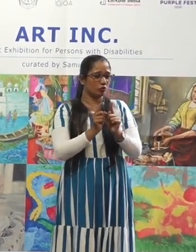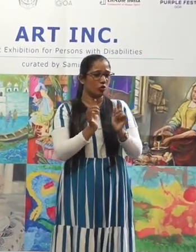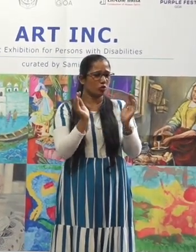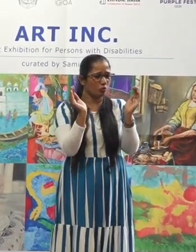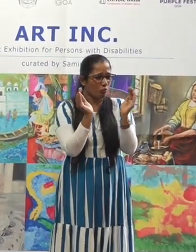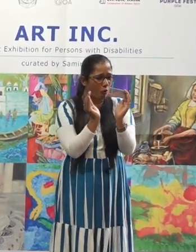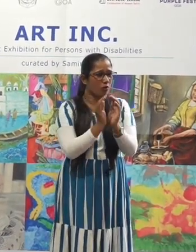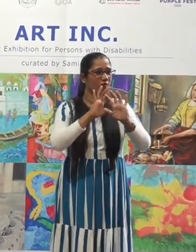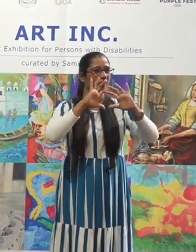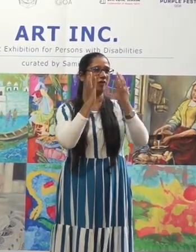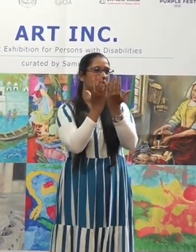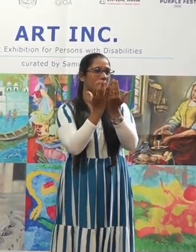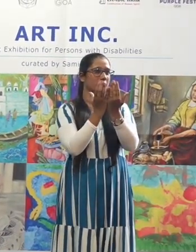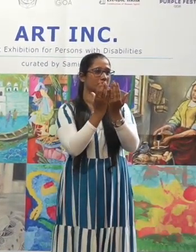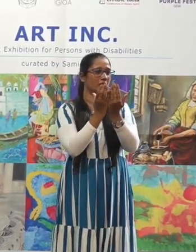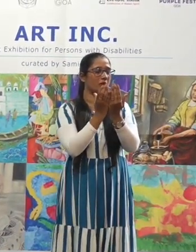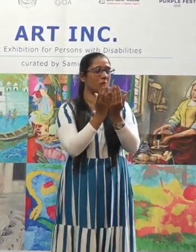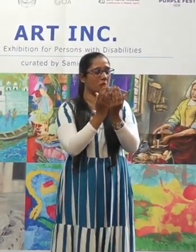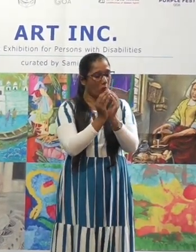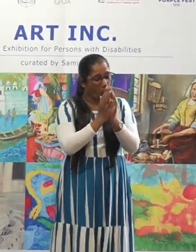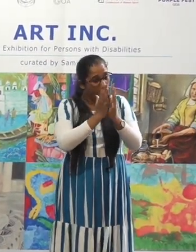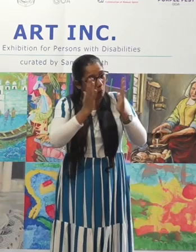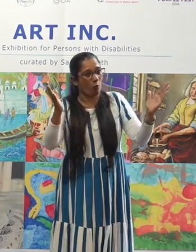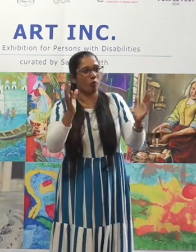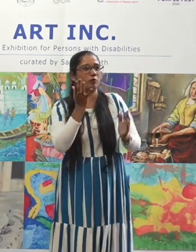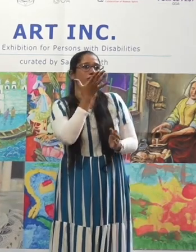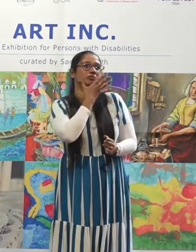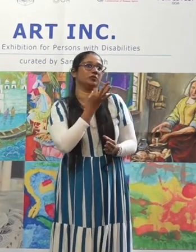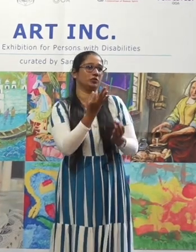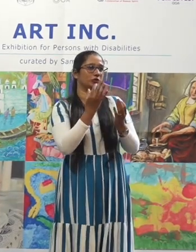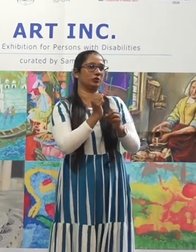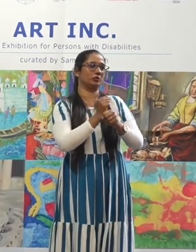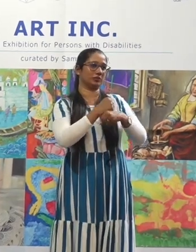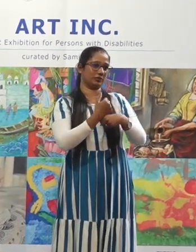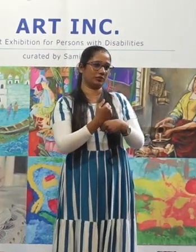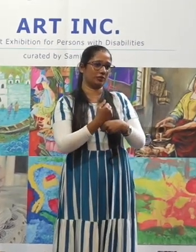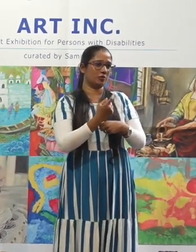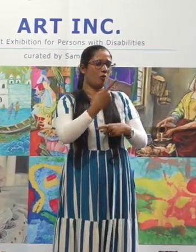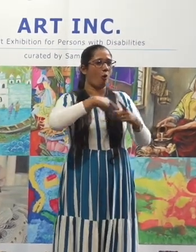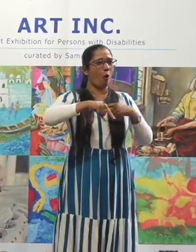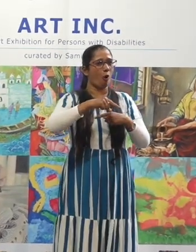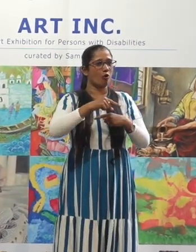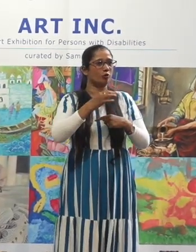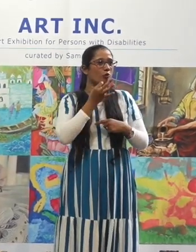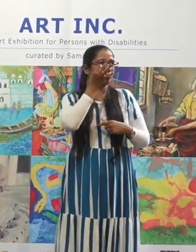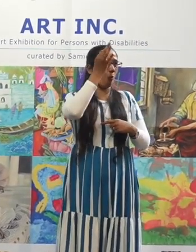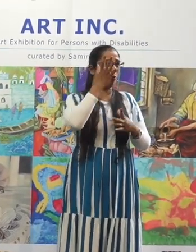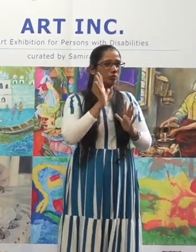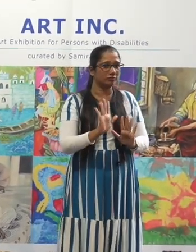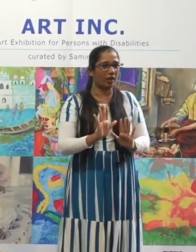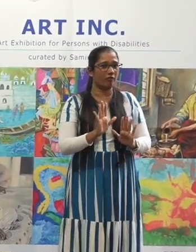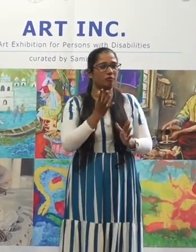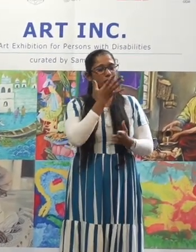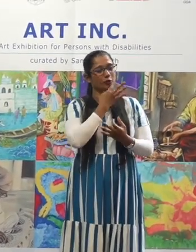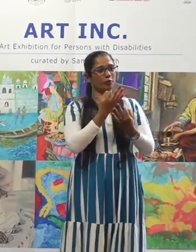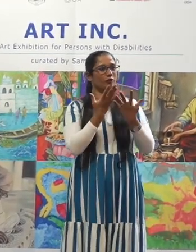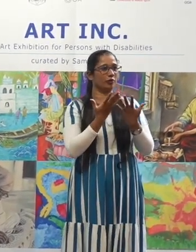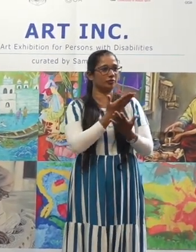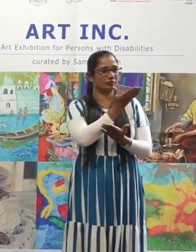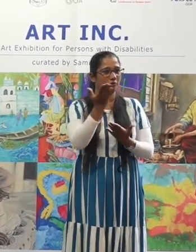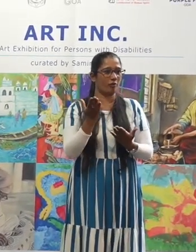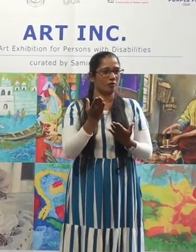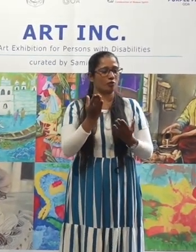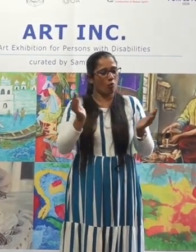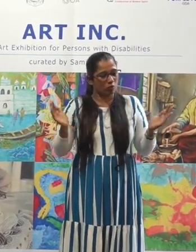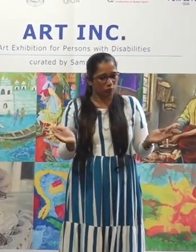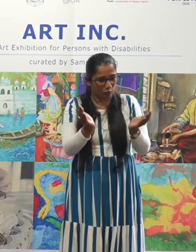more beautiful with such a beautiful creative souls within us. And we always motivate, inspire